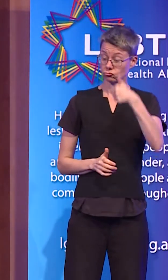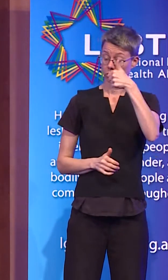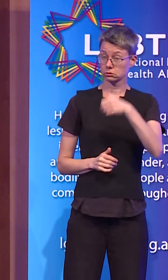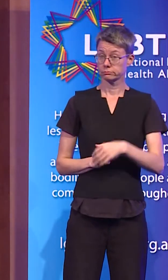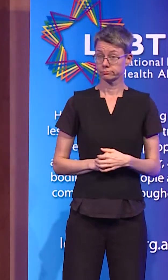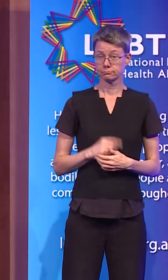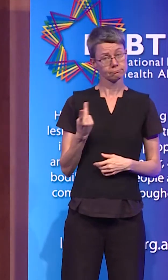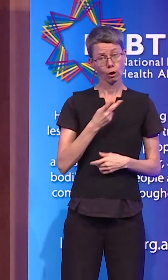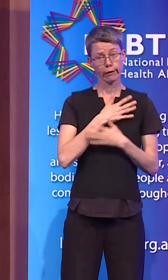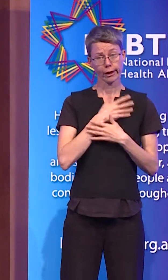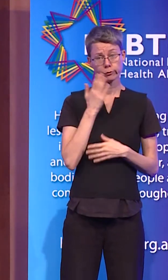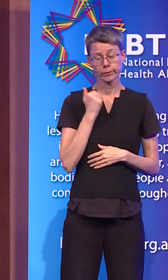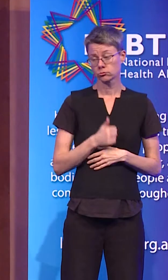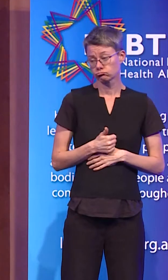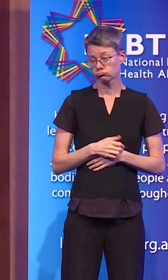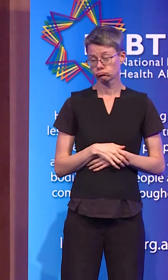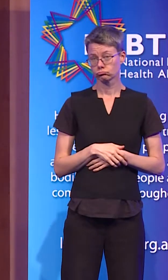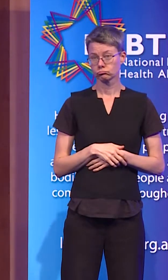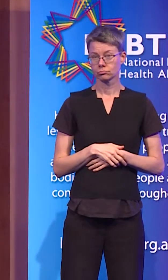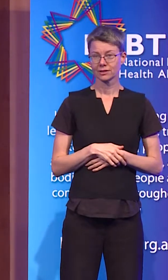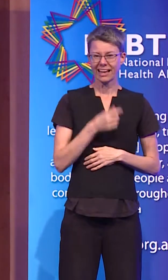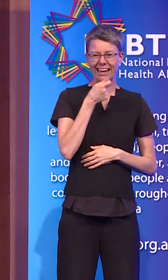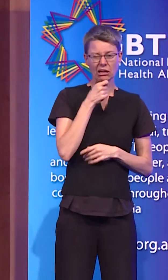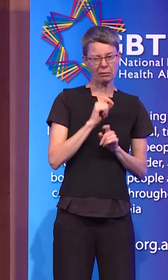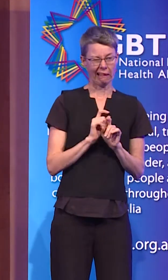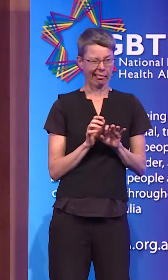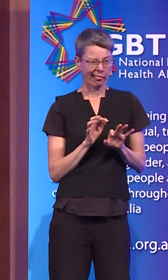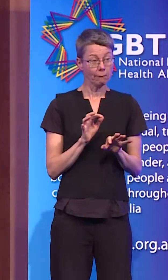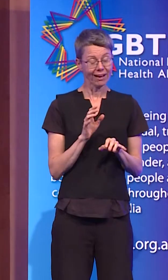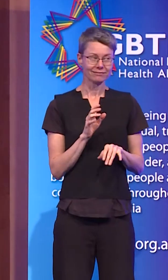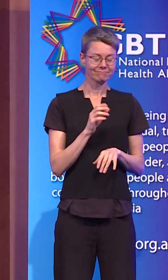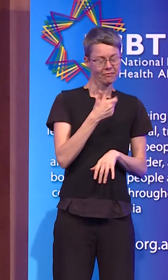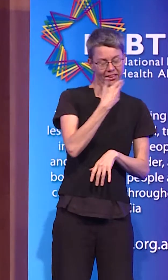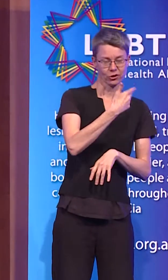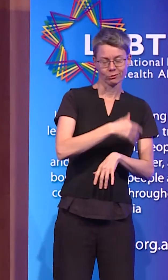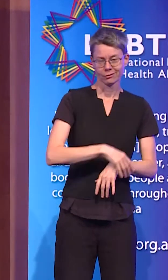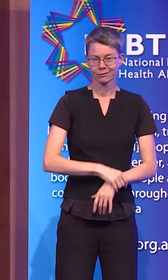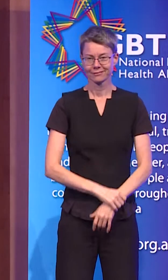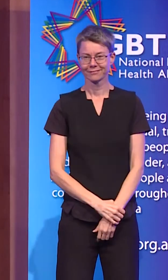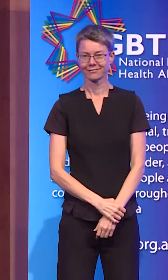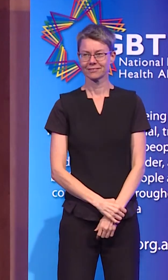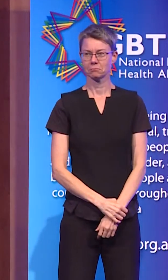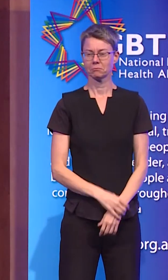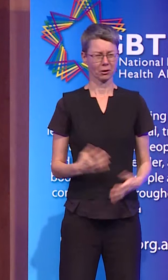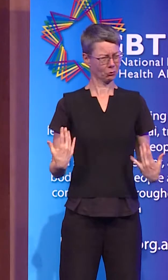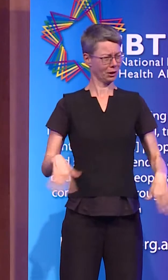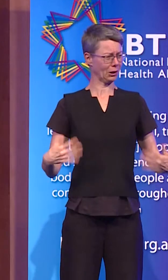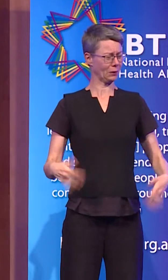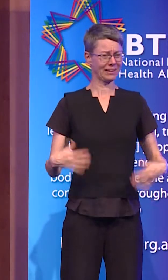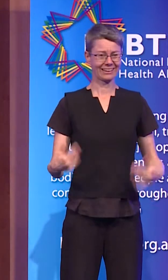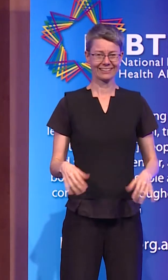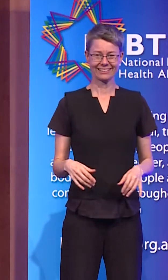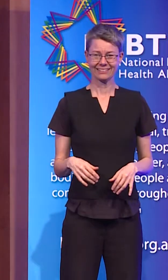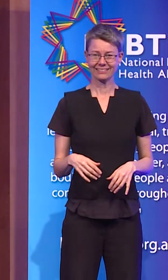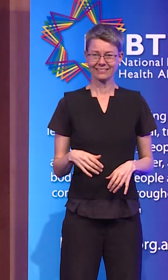"We both love women." A little bit sleazy, but no, it's appreciated. But isn't it incredible, acknowledging the